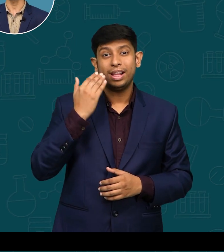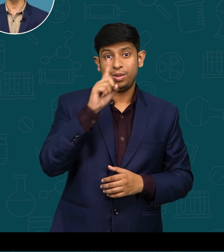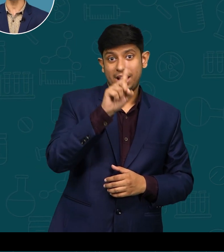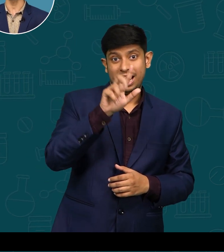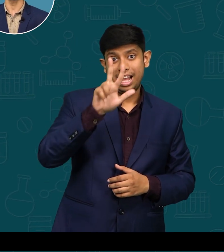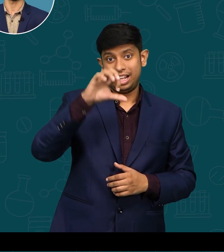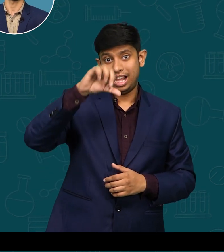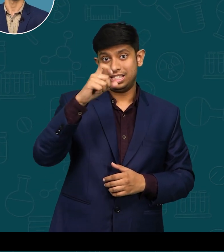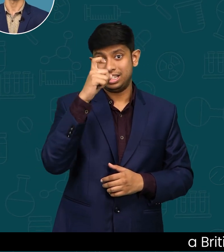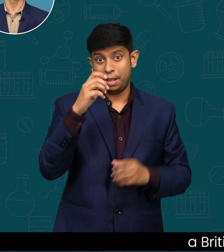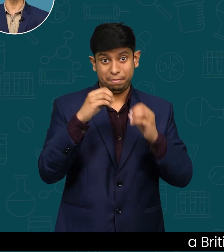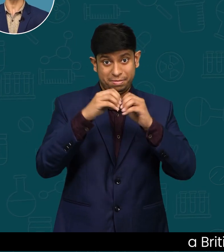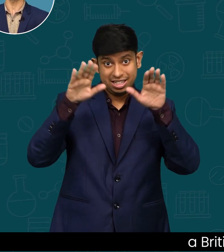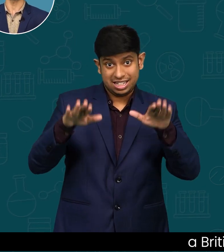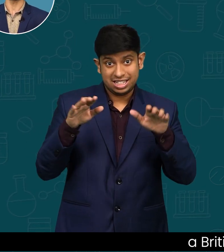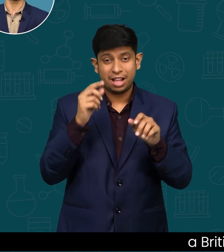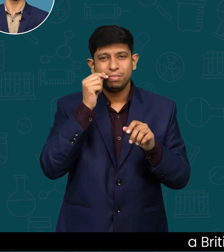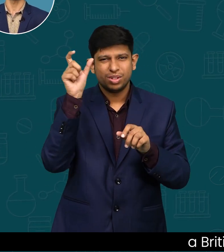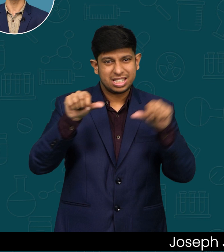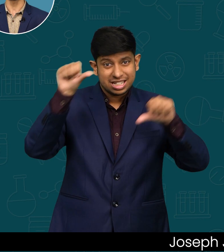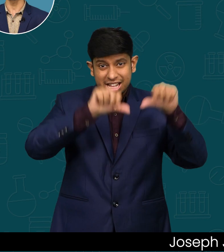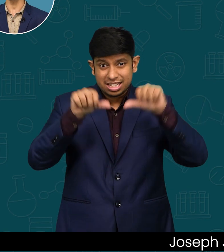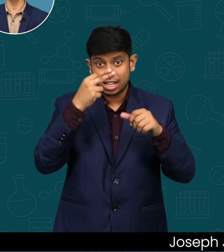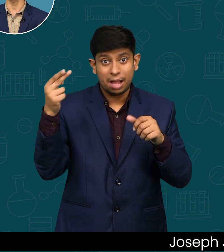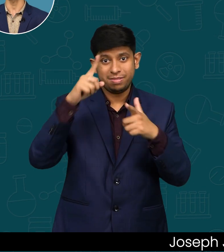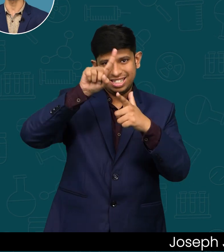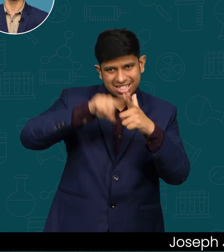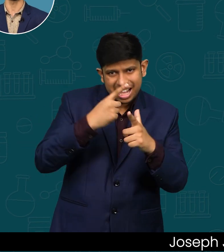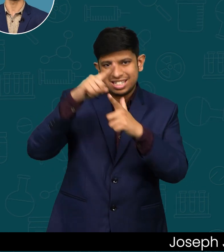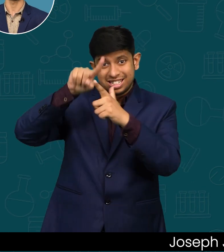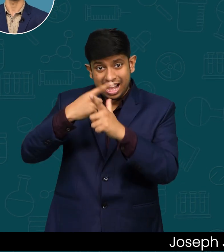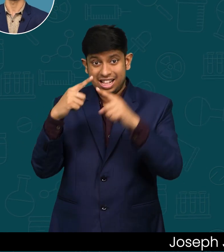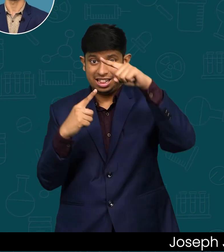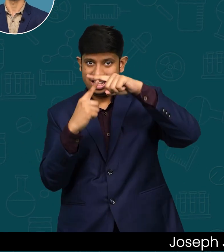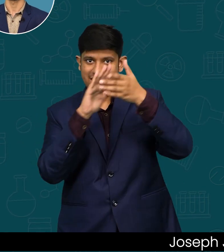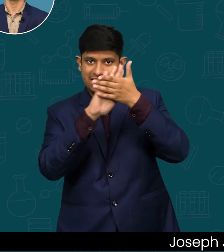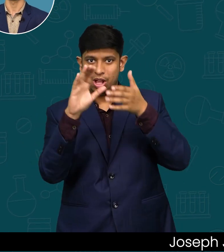In 1897, a British physicist, Joseph John Thomson,